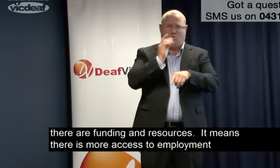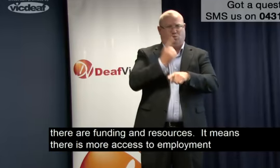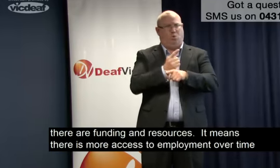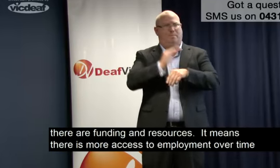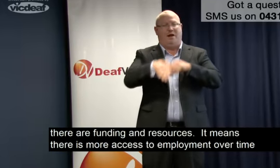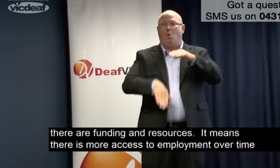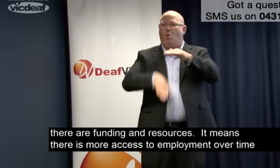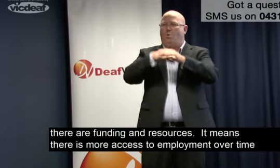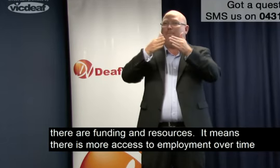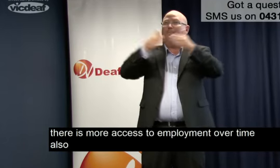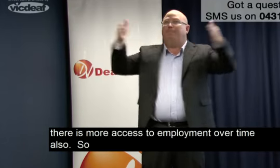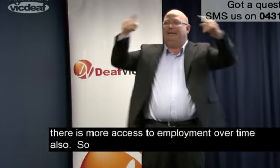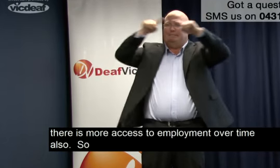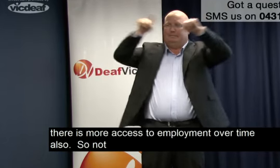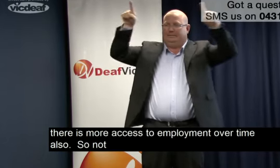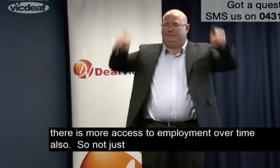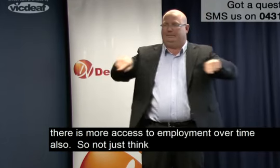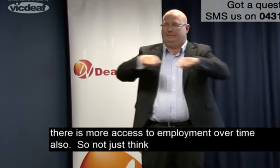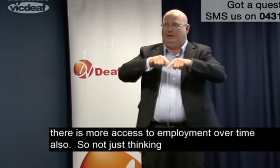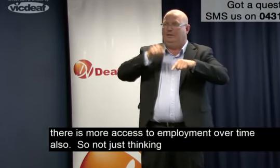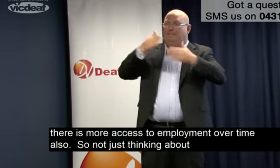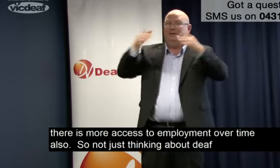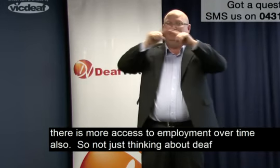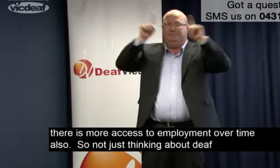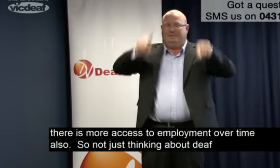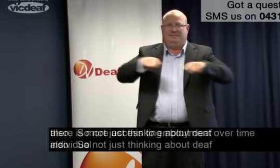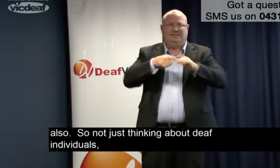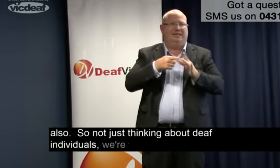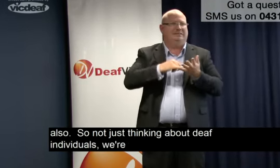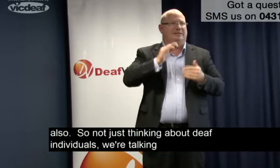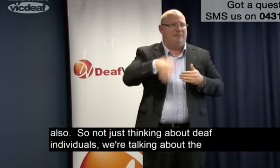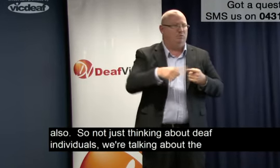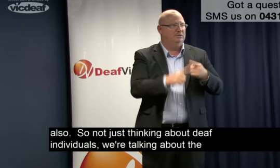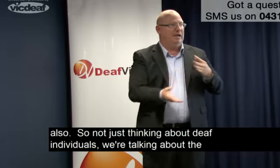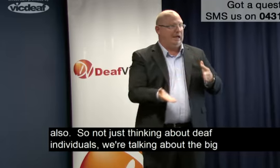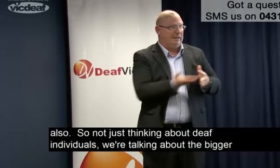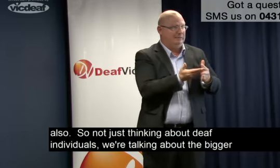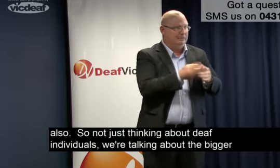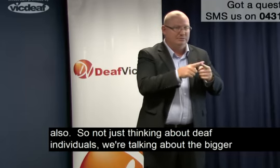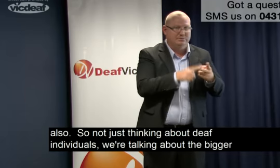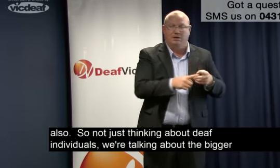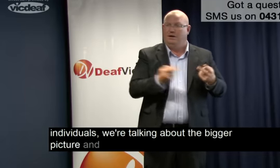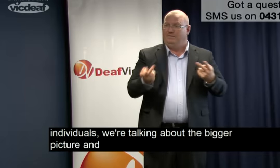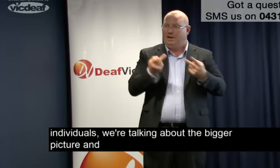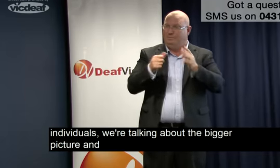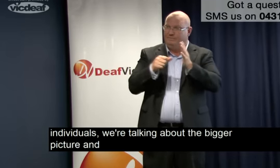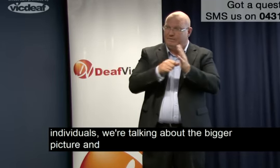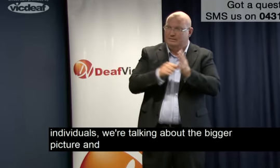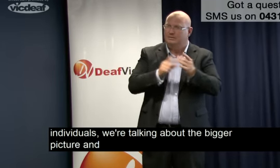deaf individuals, but talking about the bigger picture and being an inclusive organisation in an inclusive society. So it is about providing